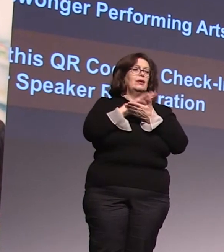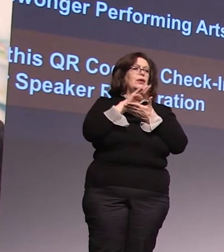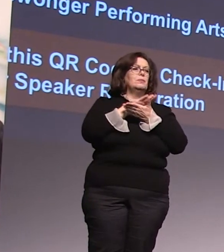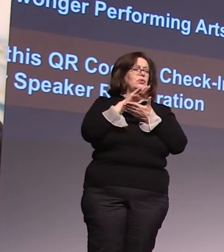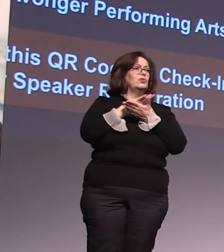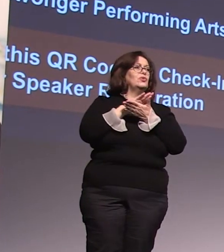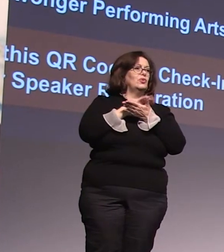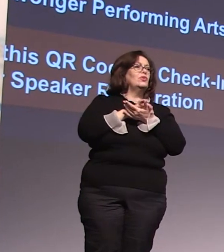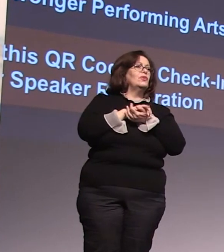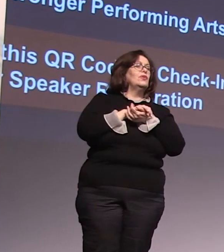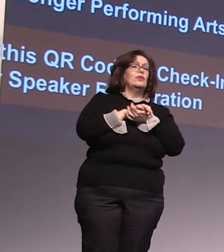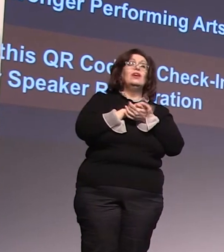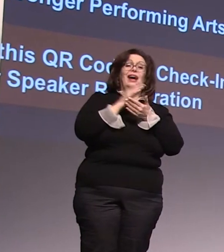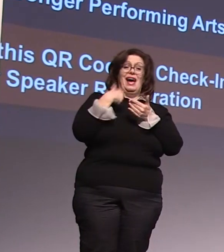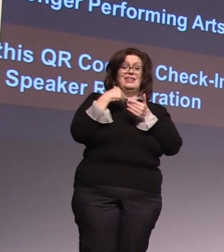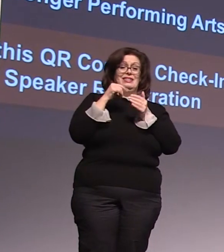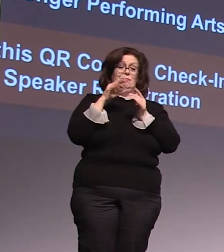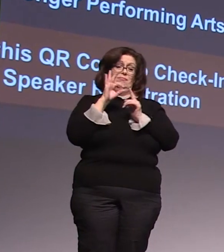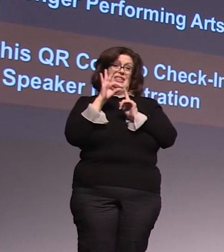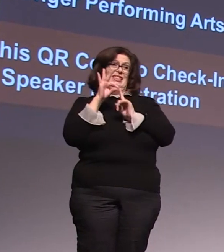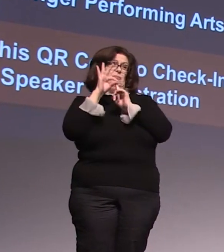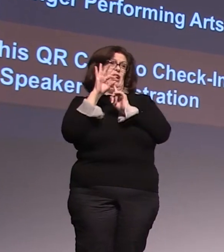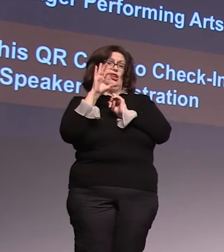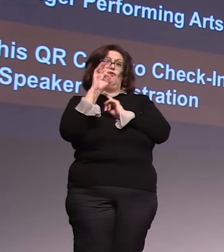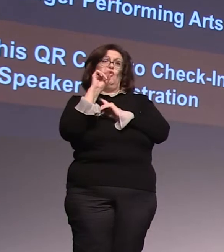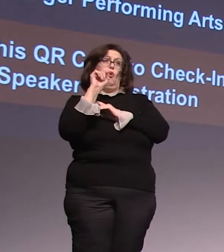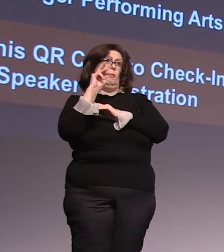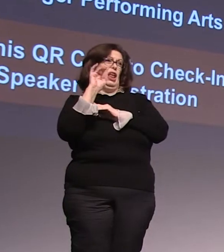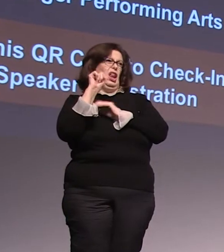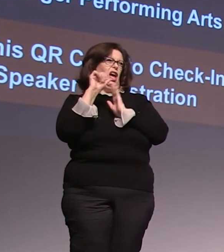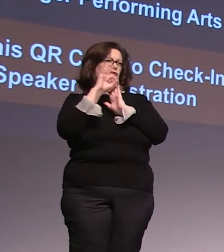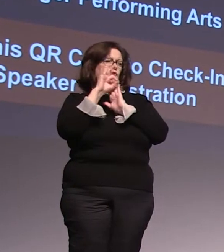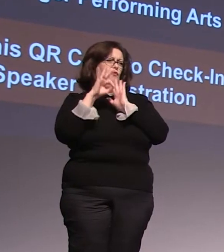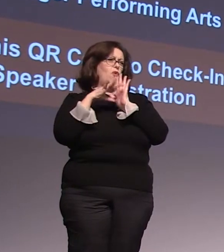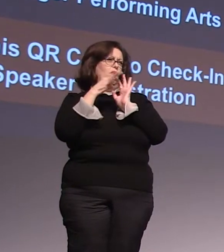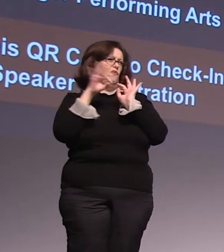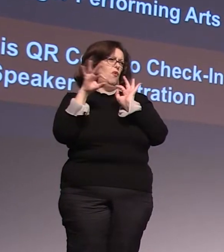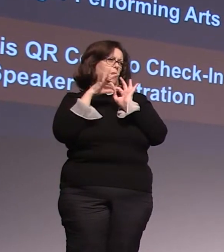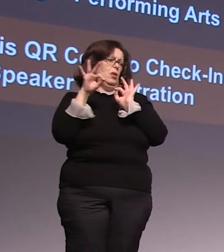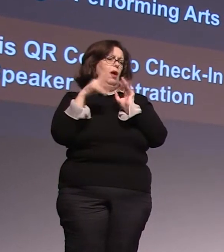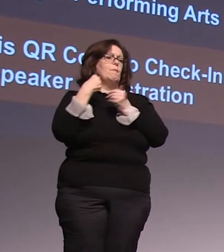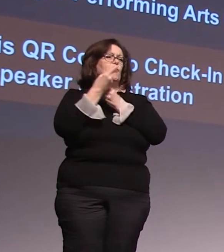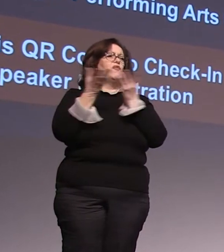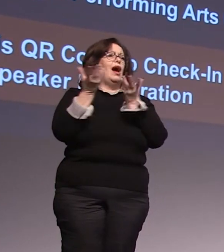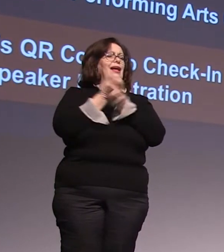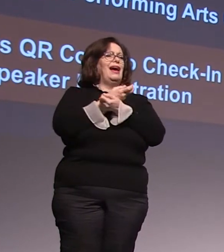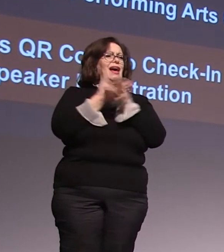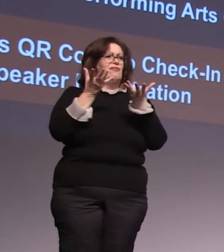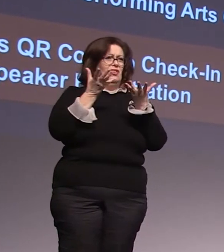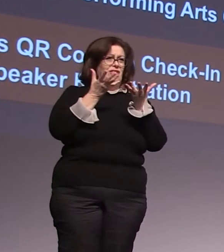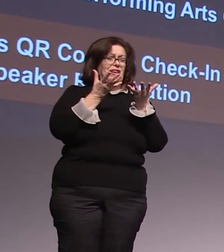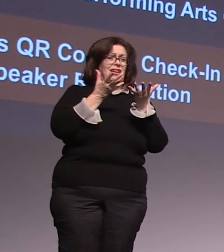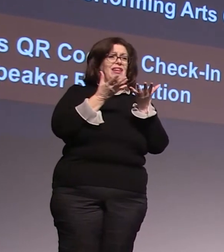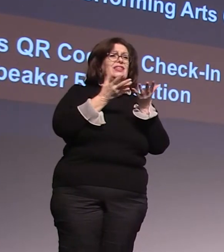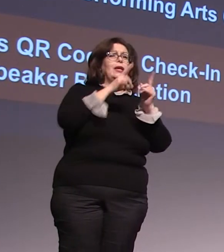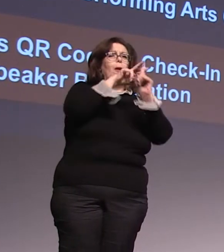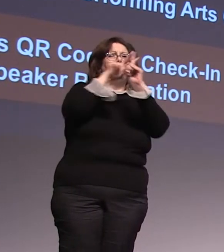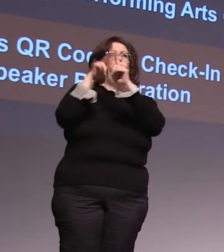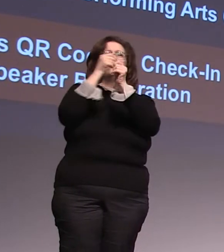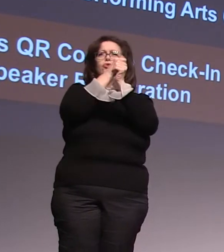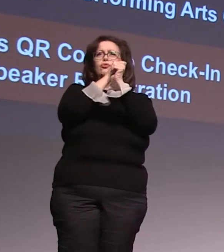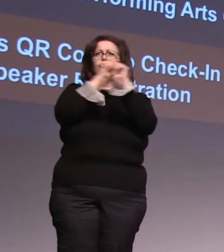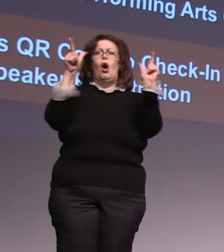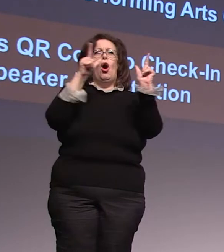a public school formula. And we want to ensure that whatever we are building provides every single child, no matter where they